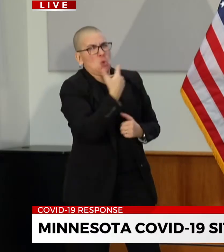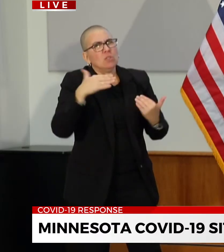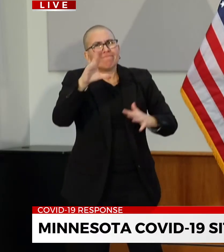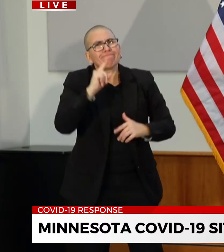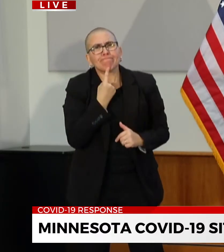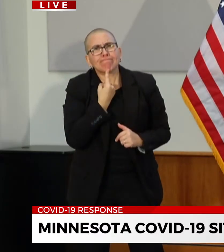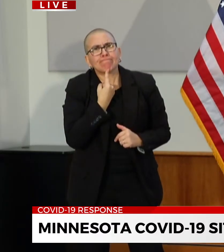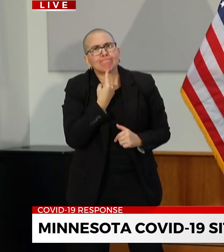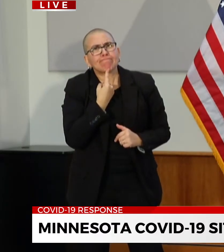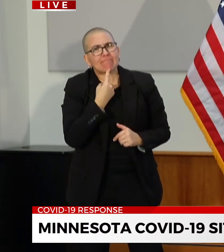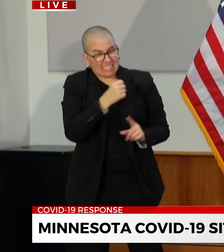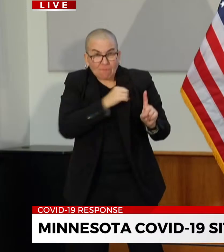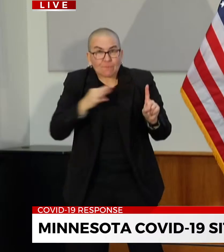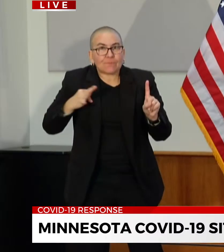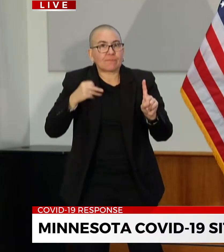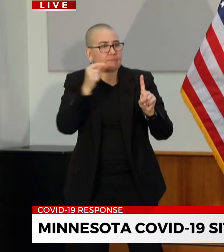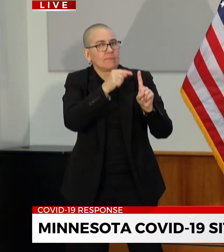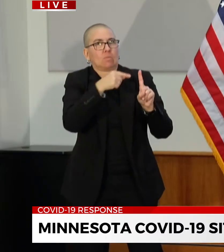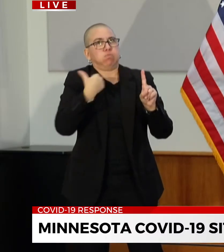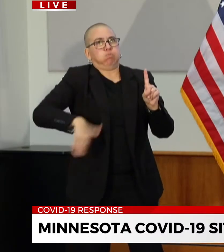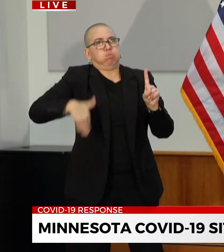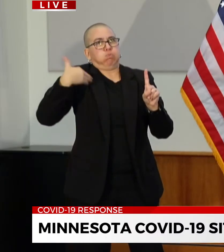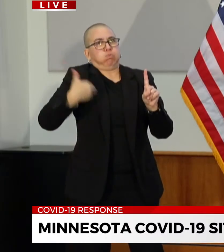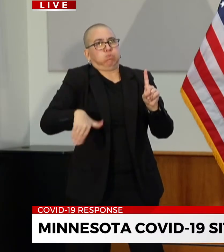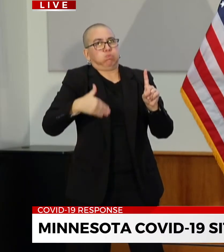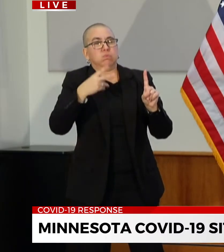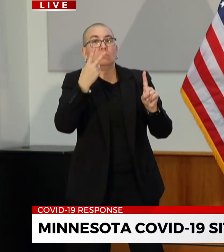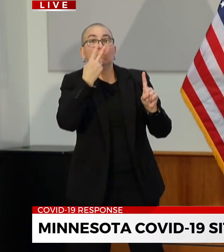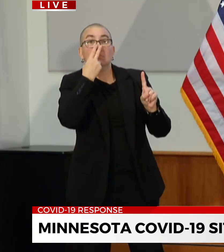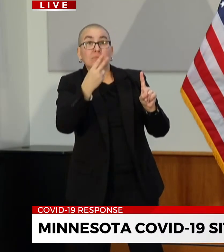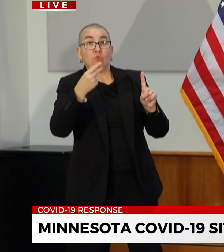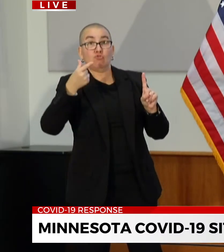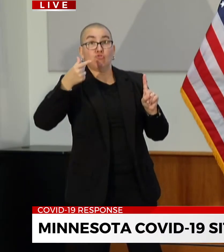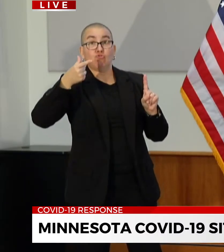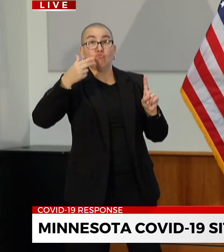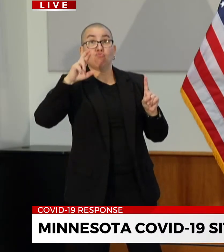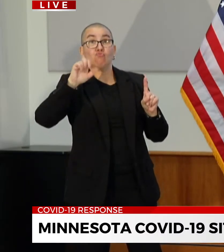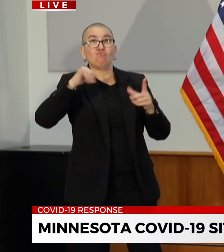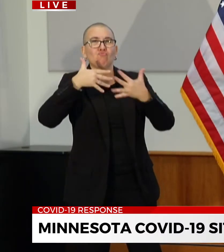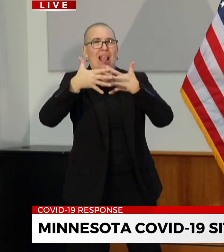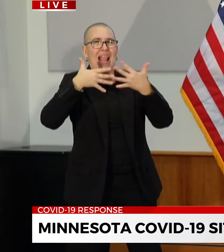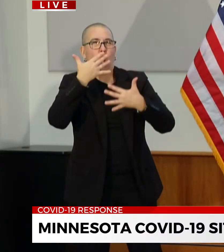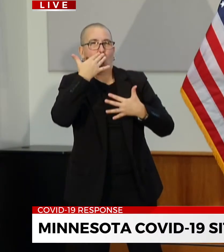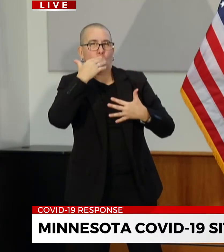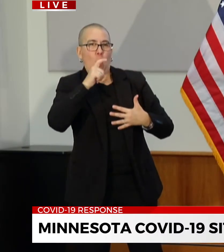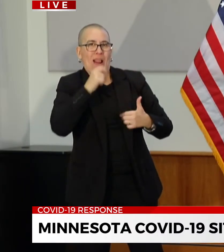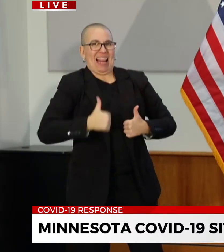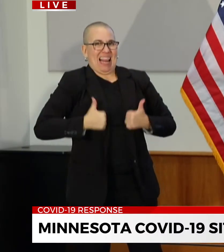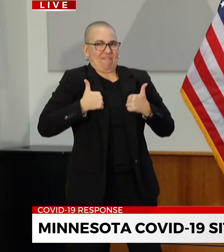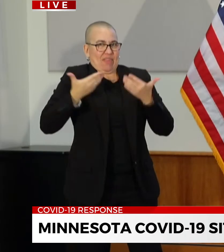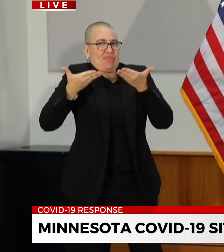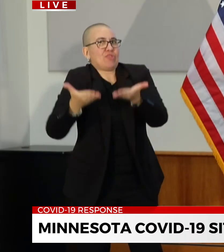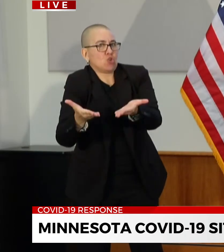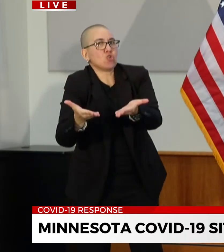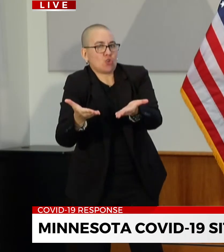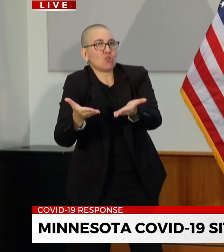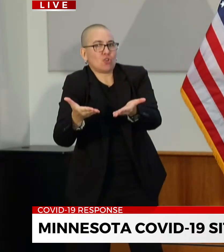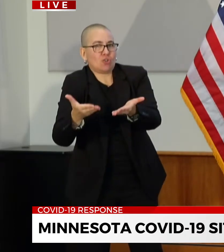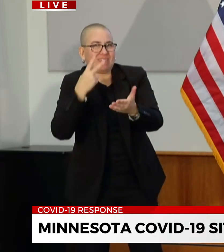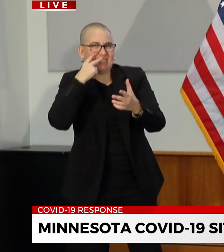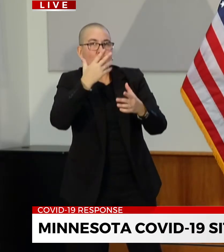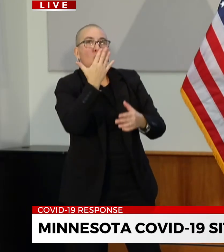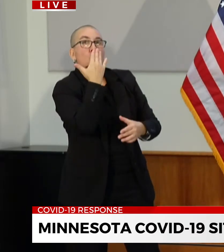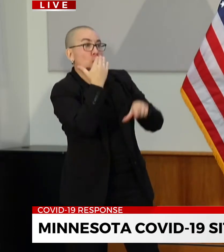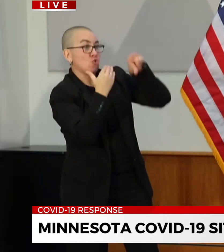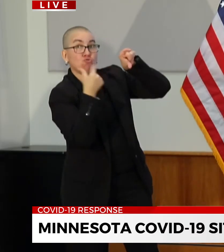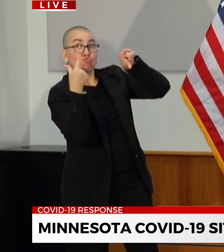lines representing residents. And you can see again the steepness of the rate of increase in the more recent weeks here among this